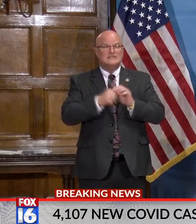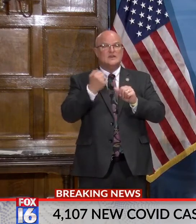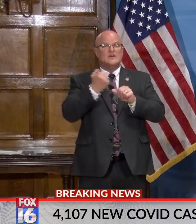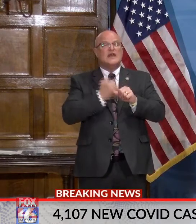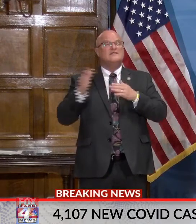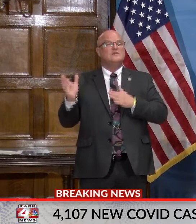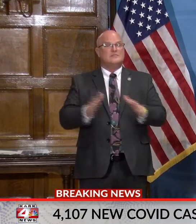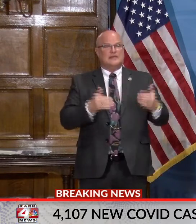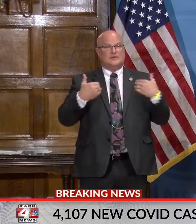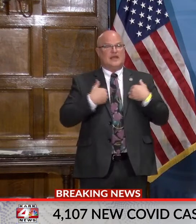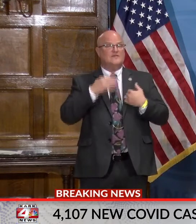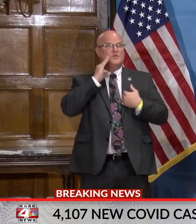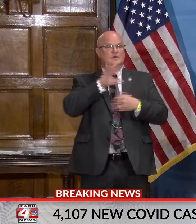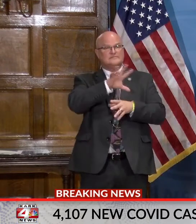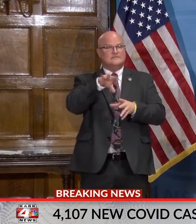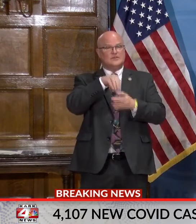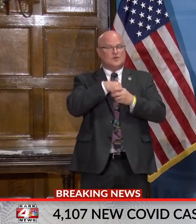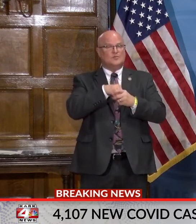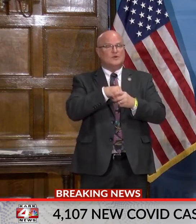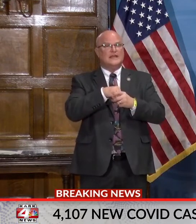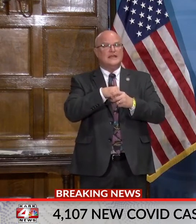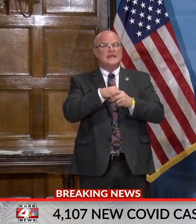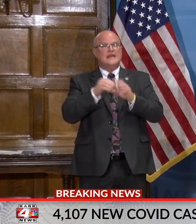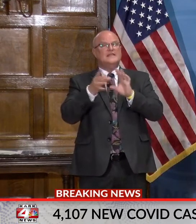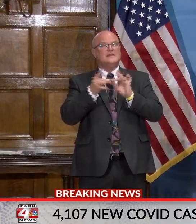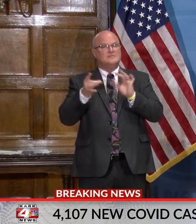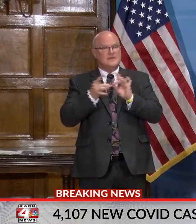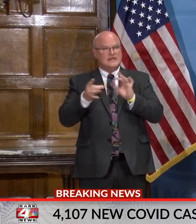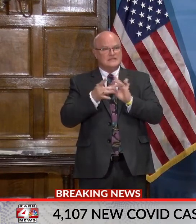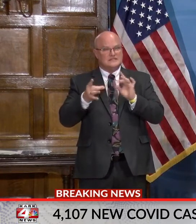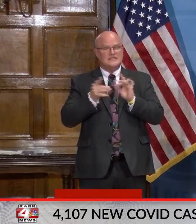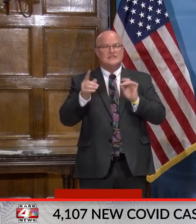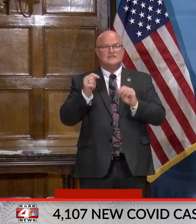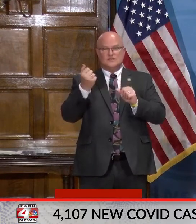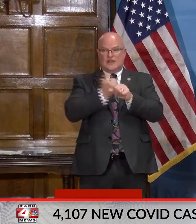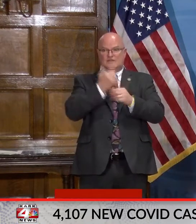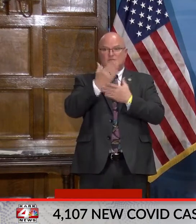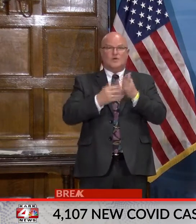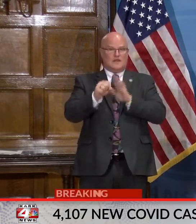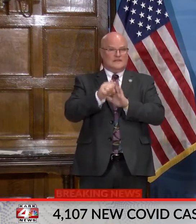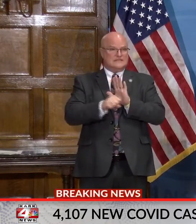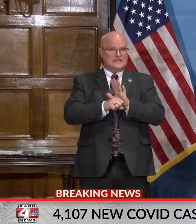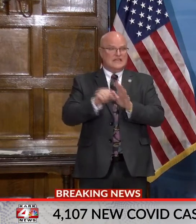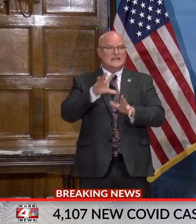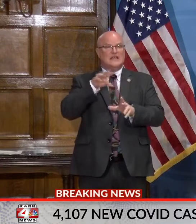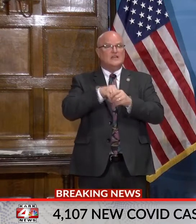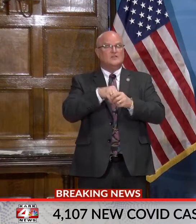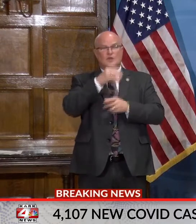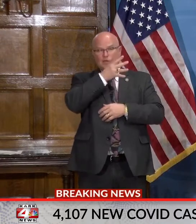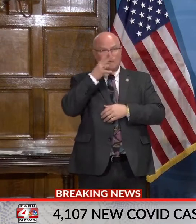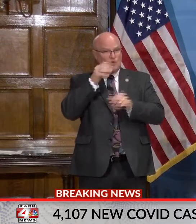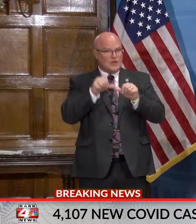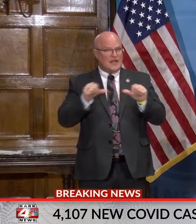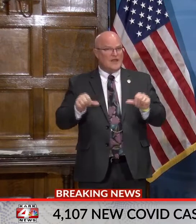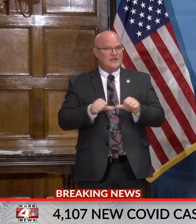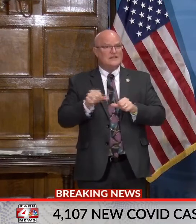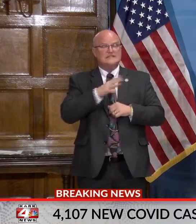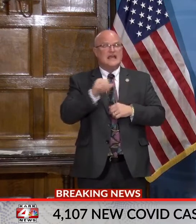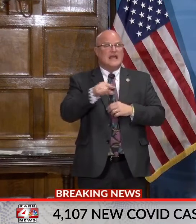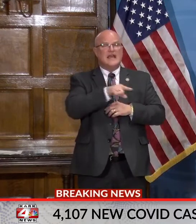that we have will incorporate the messaging to every part of the state, including the rural areas and